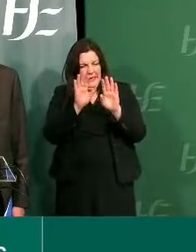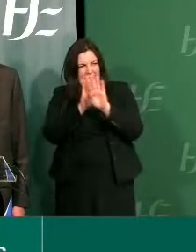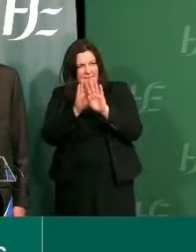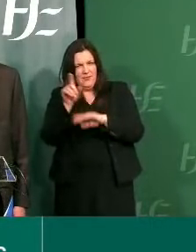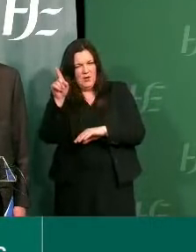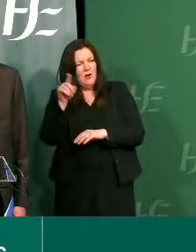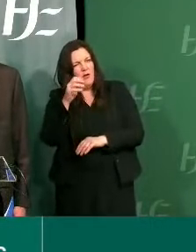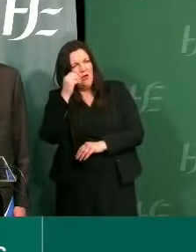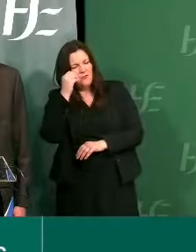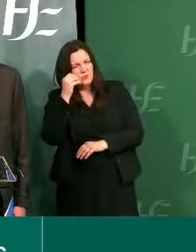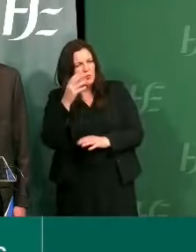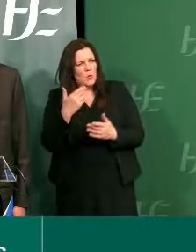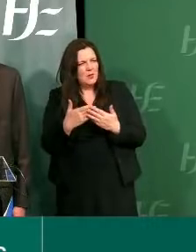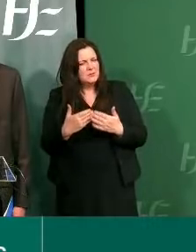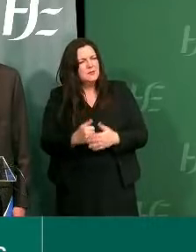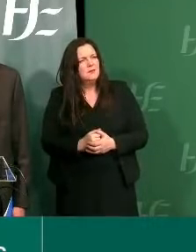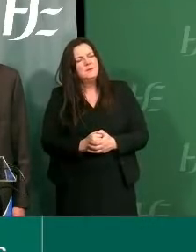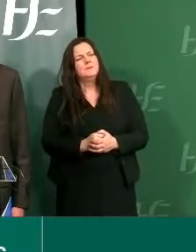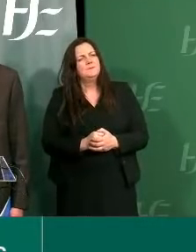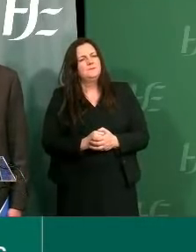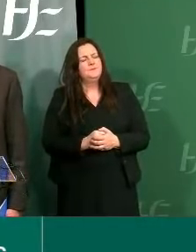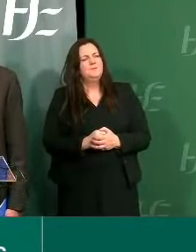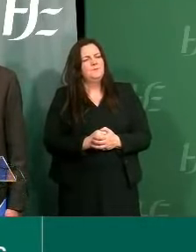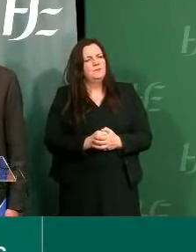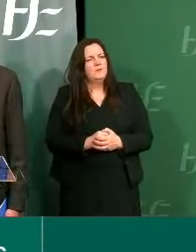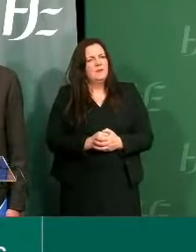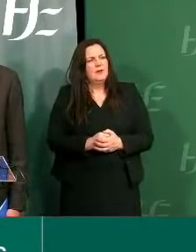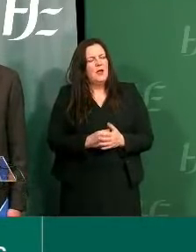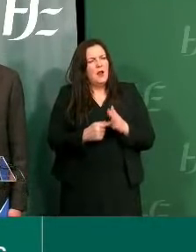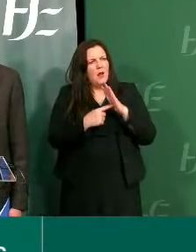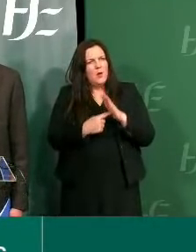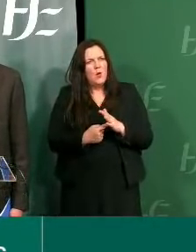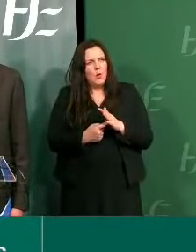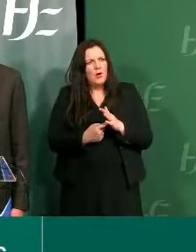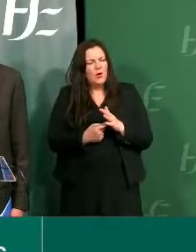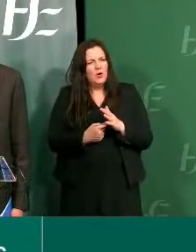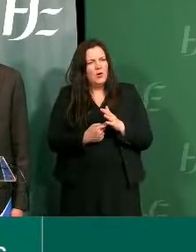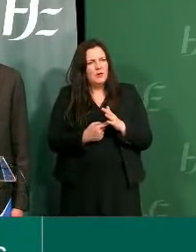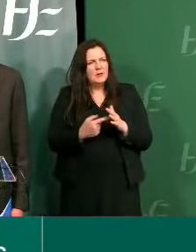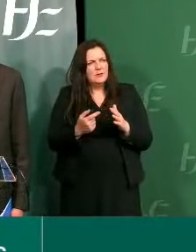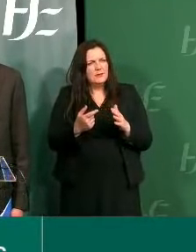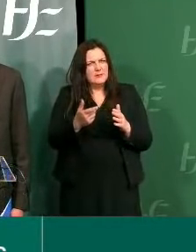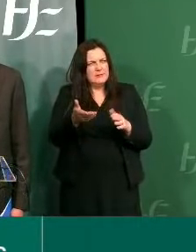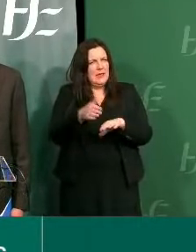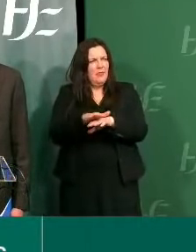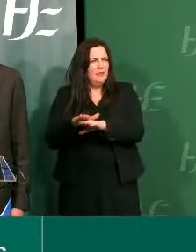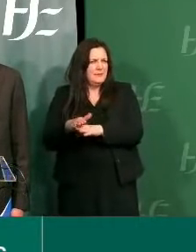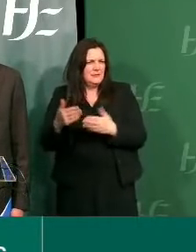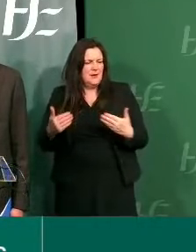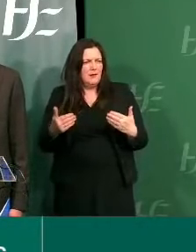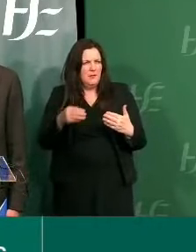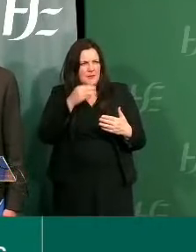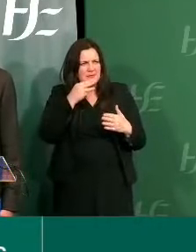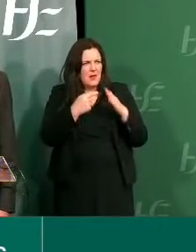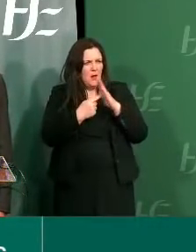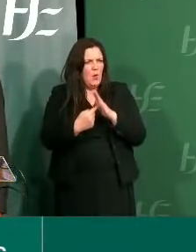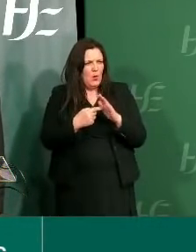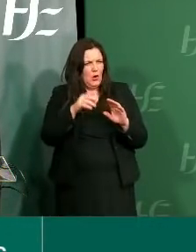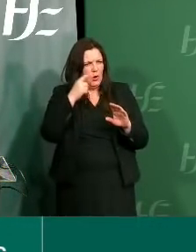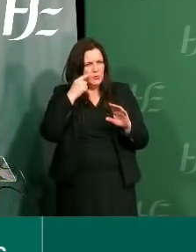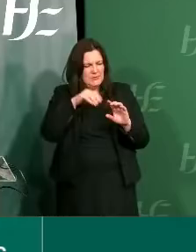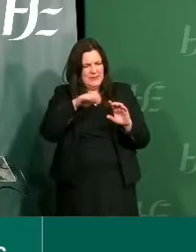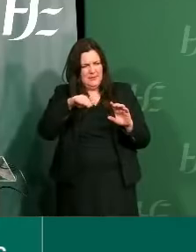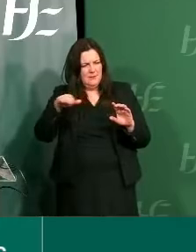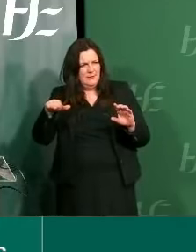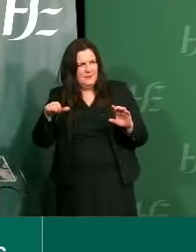surge, is hiding behind it is a much lower rate of cases that have died, which reinforces that